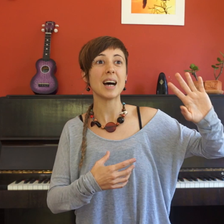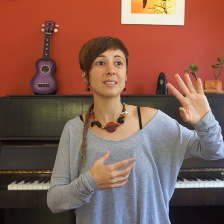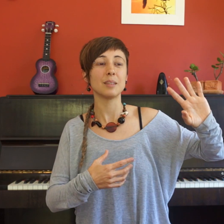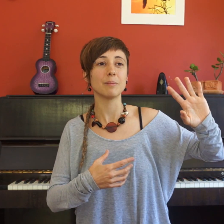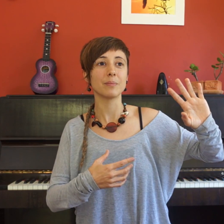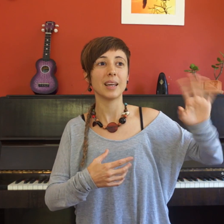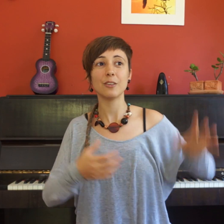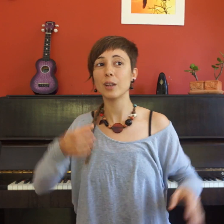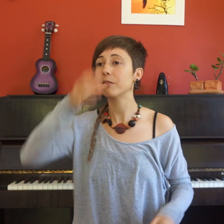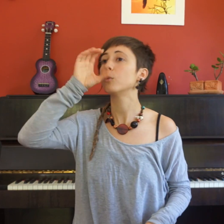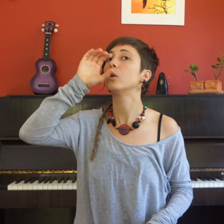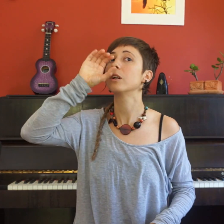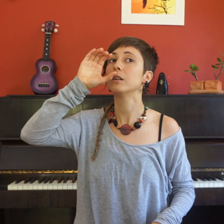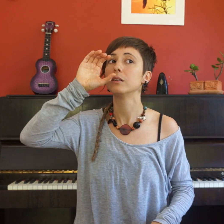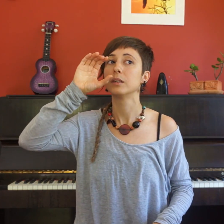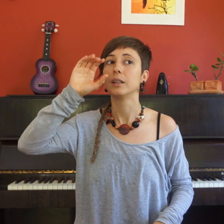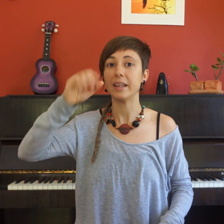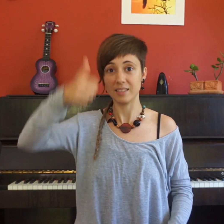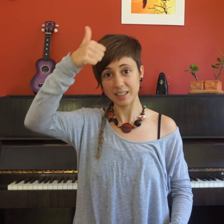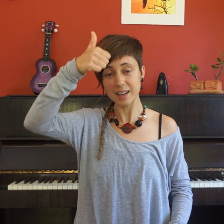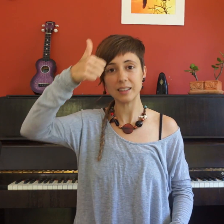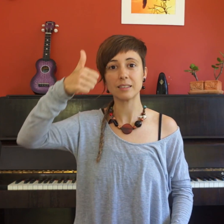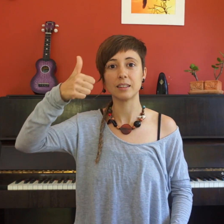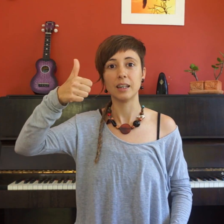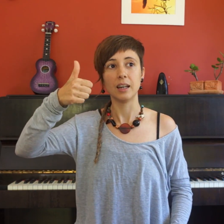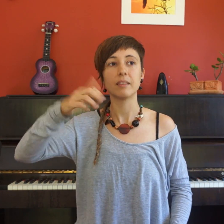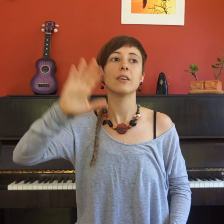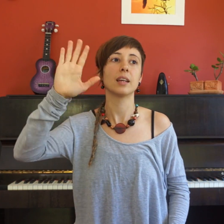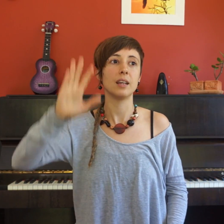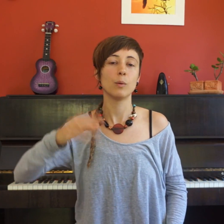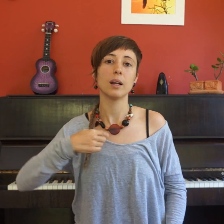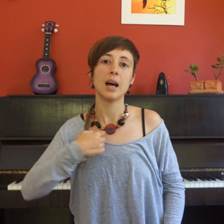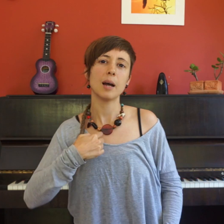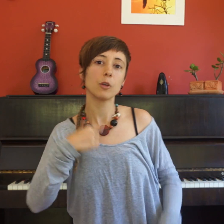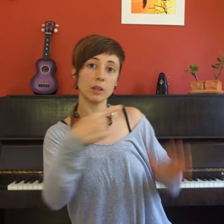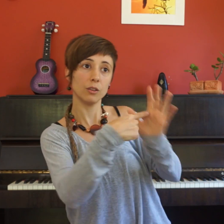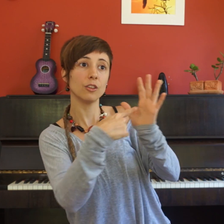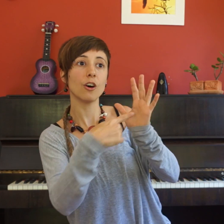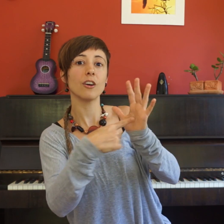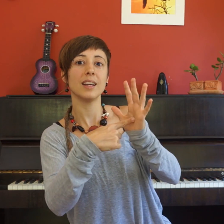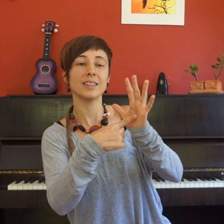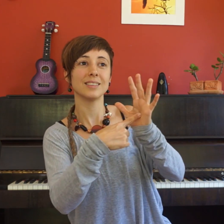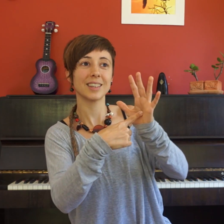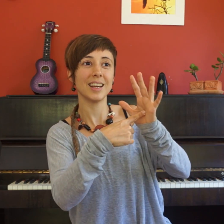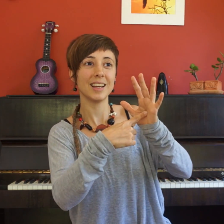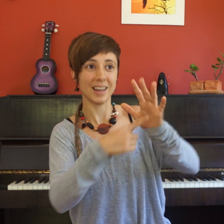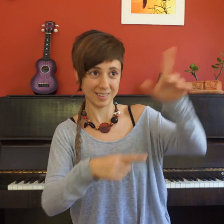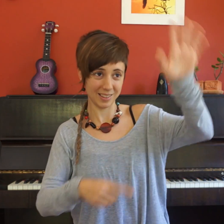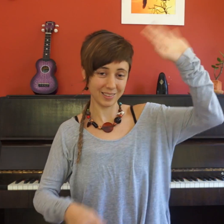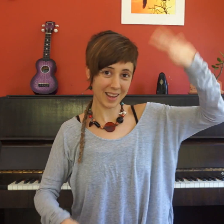asked him, hey, do you have the water? And he said, yes. I said, okay, well, I'm going to the toilet, okay? I see you